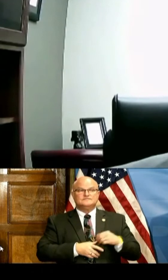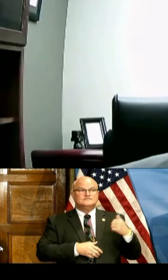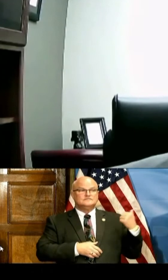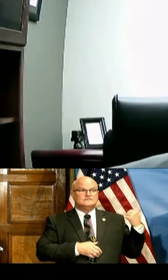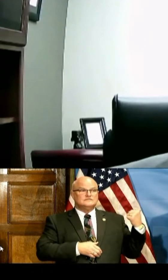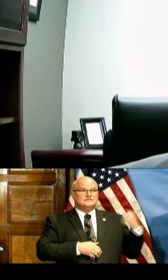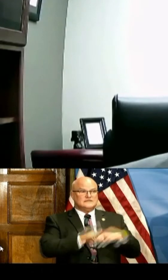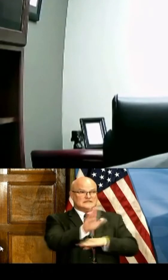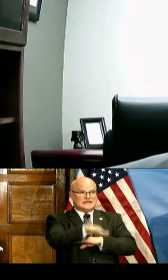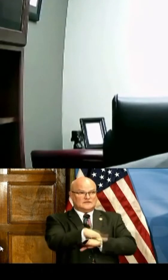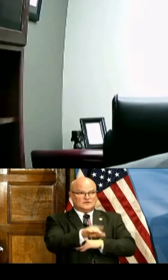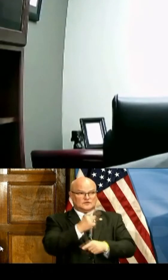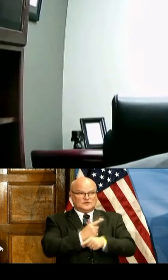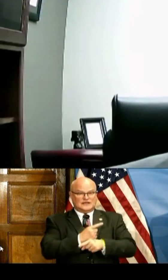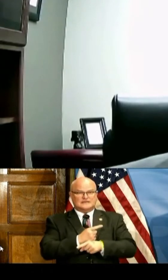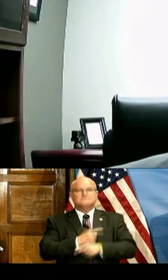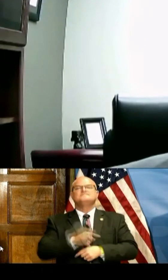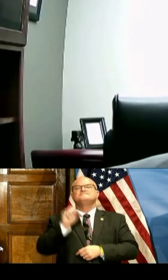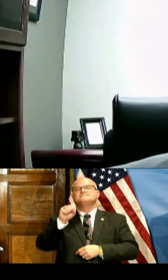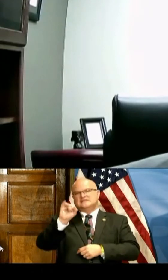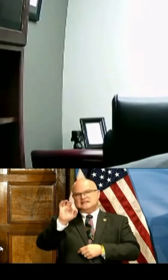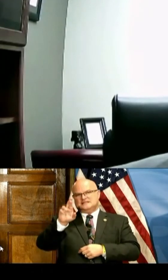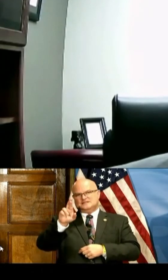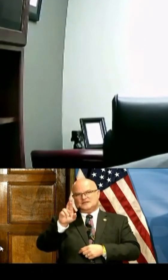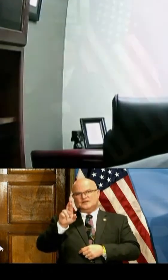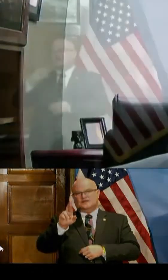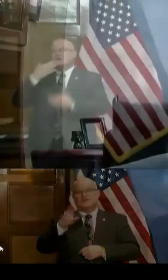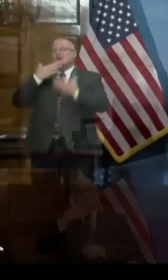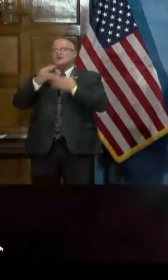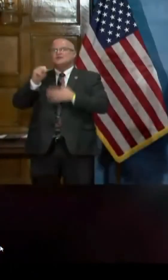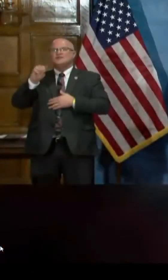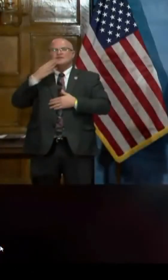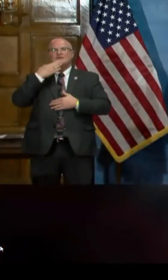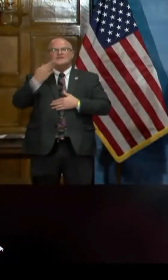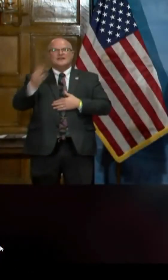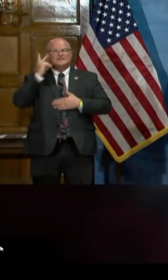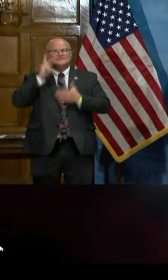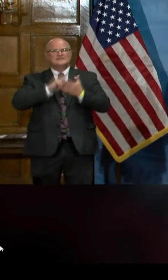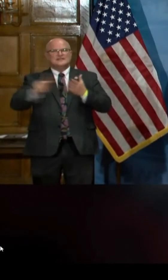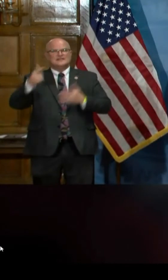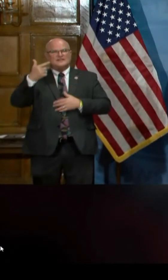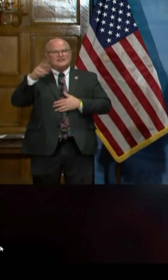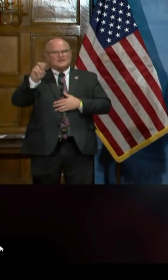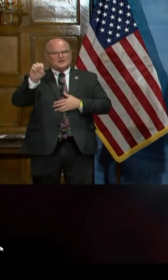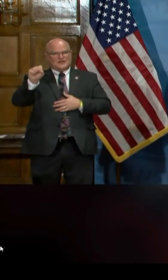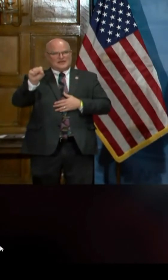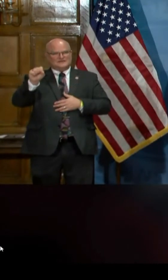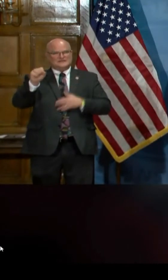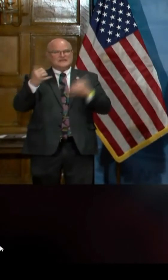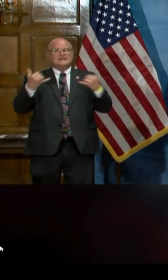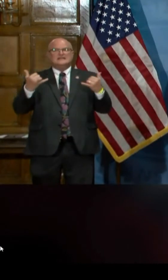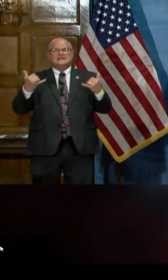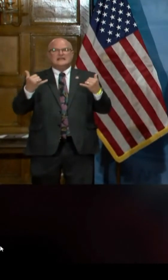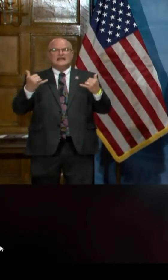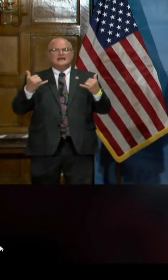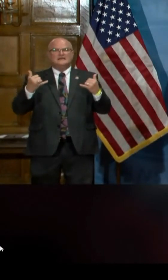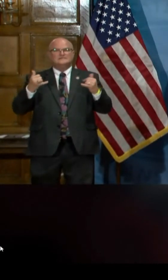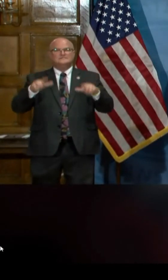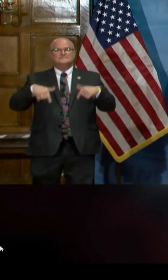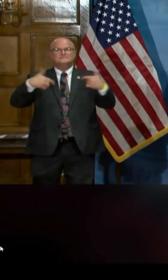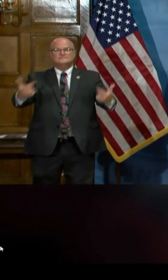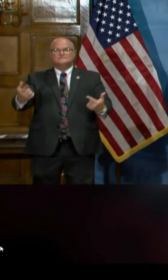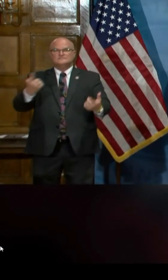this afternoon. Yes, sir. That's great news. Thank you, Secretary Graves. With that, we're happy to turn it open